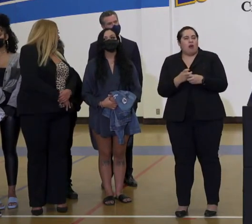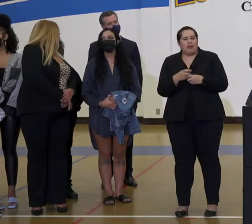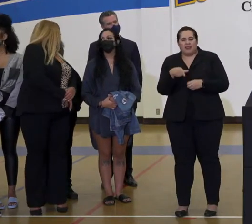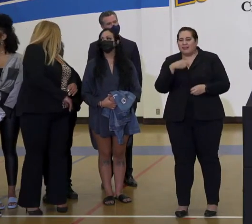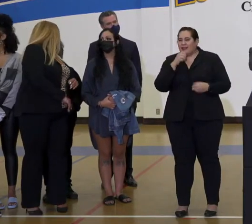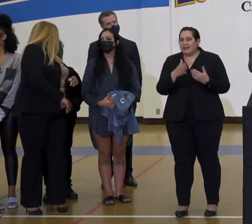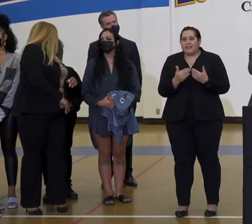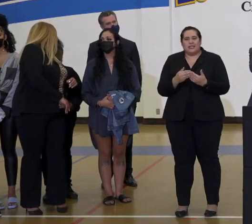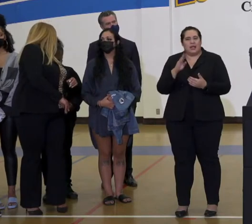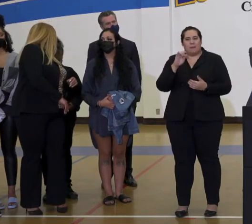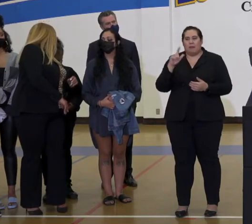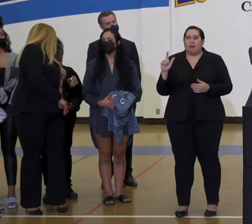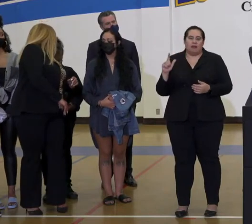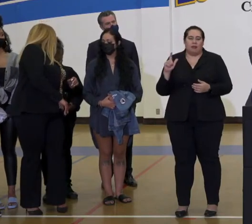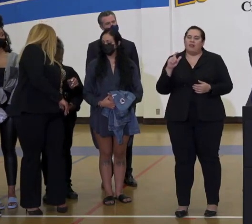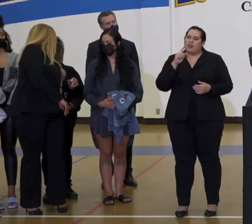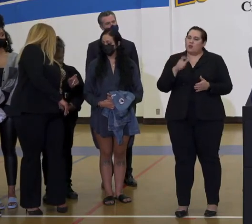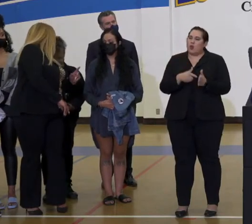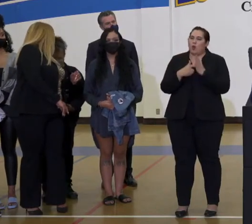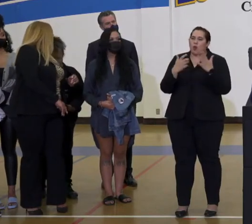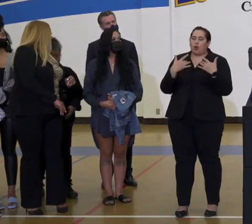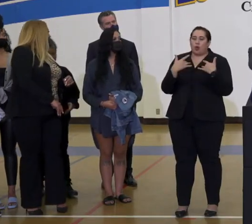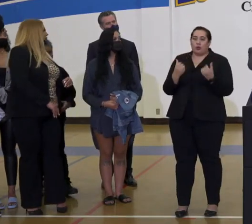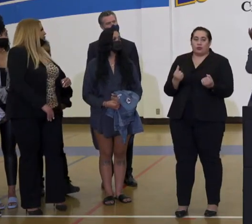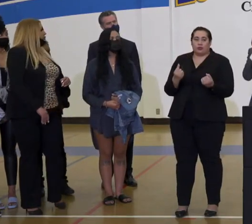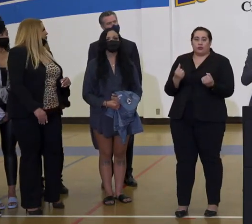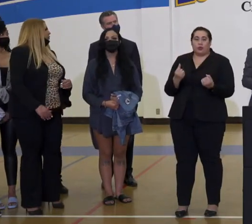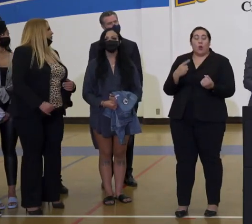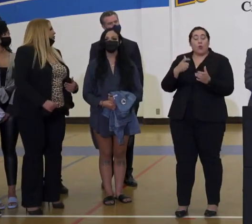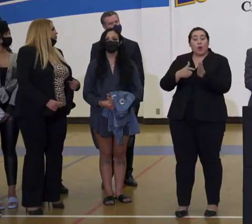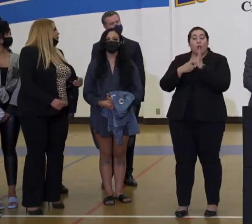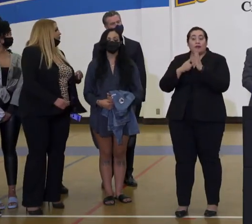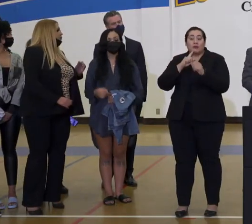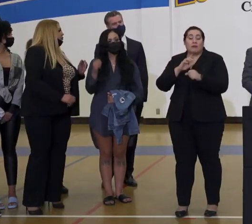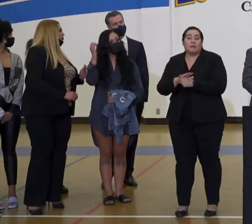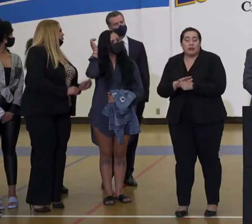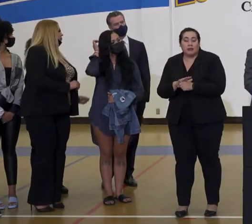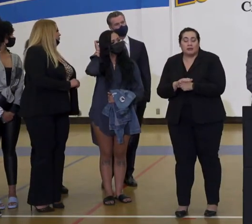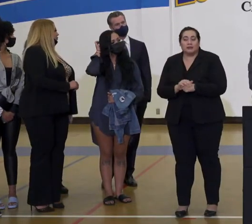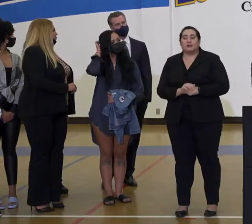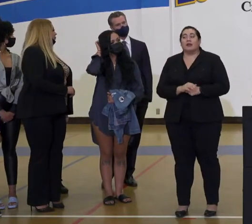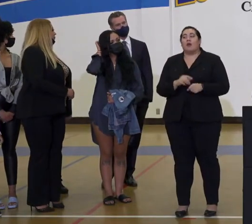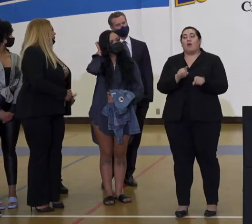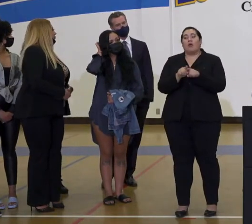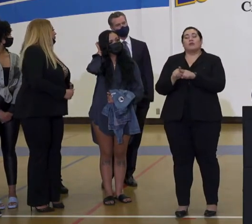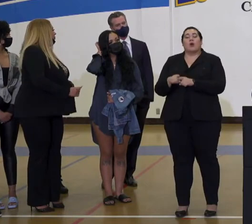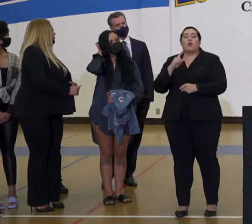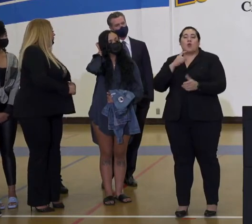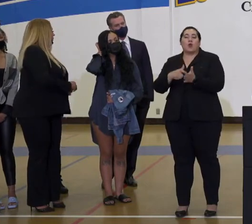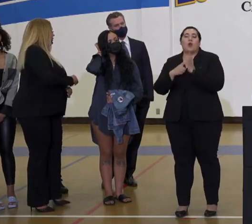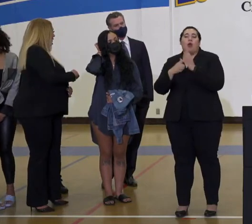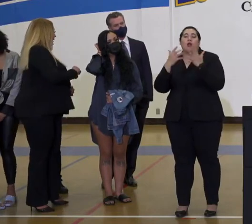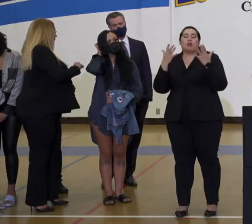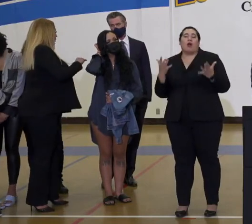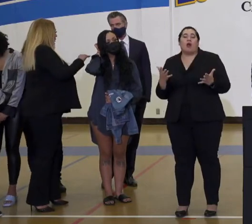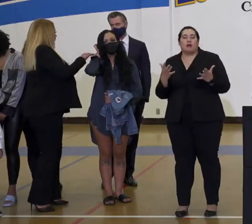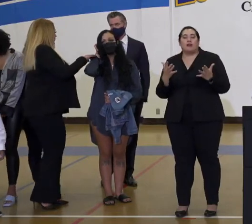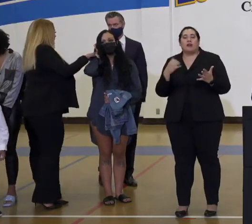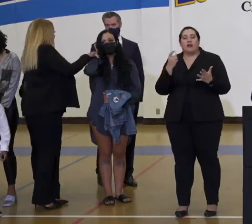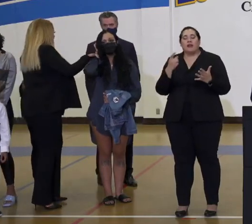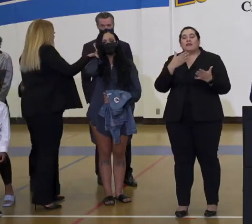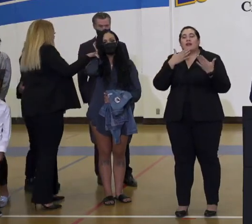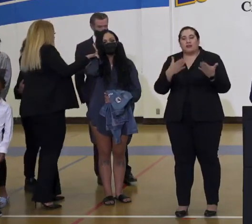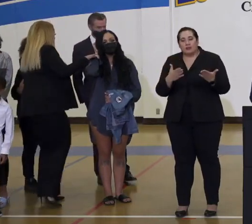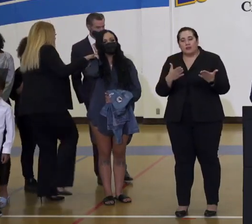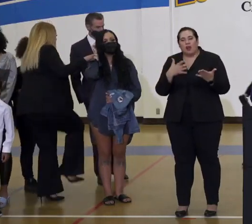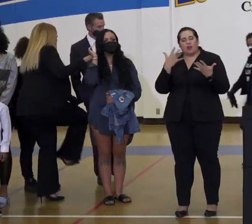are not easy bills. These are bills that require courage, that require commitment, and that require a lot of skill to get them passed, so I thank